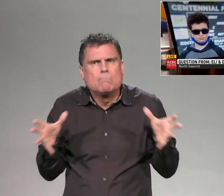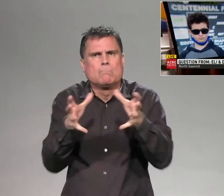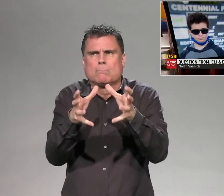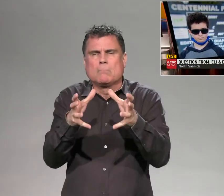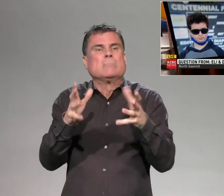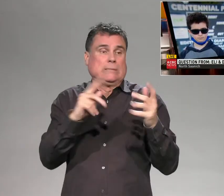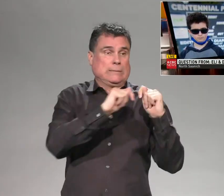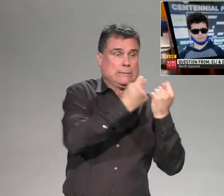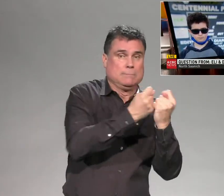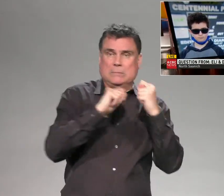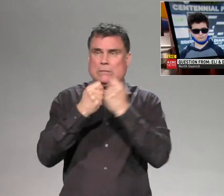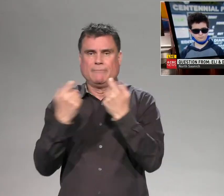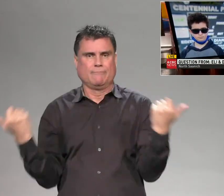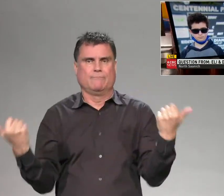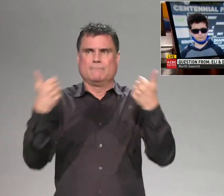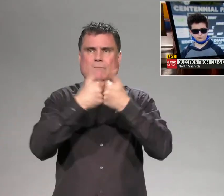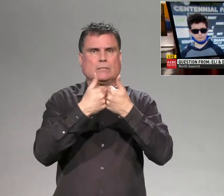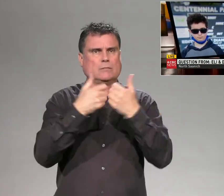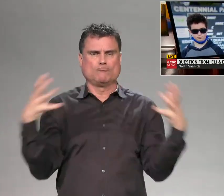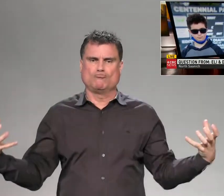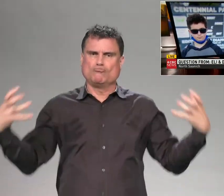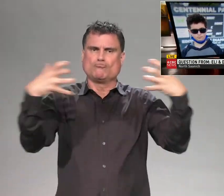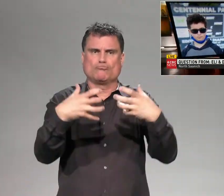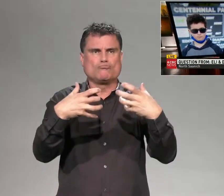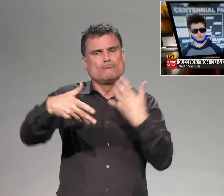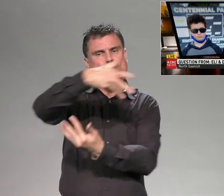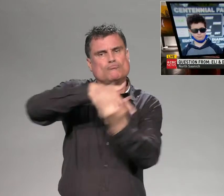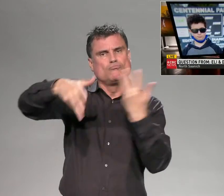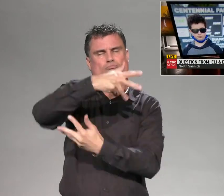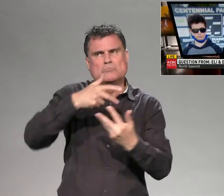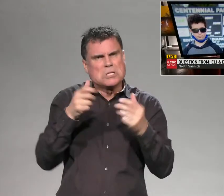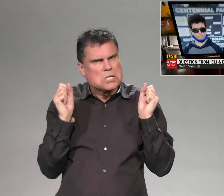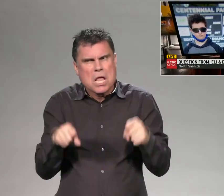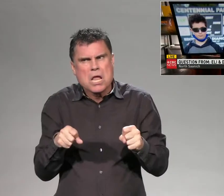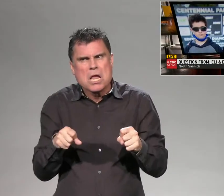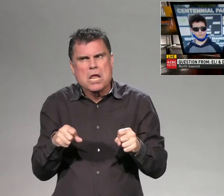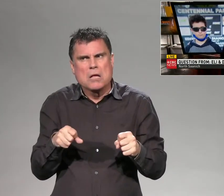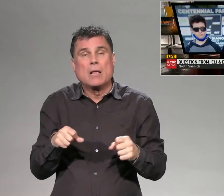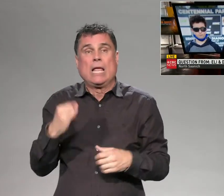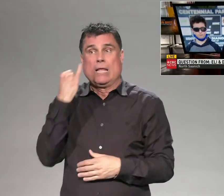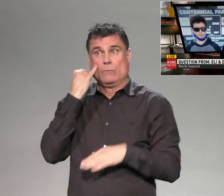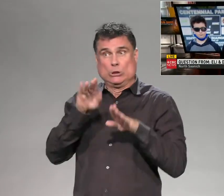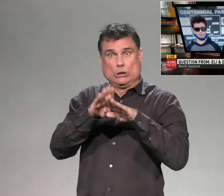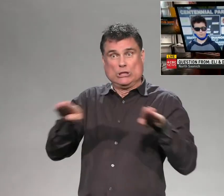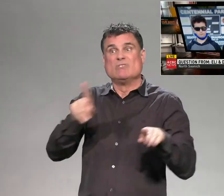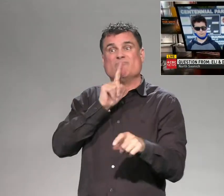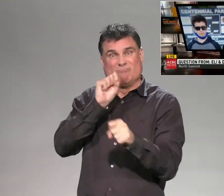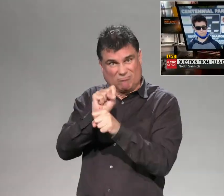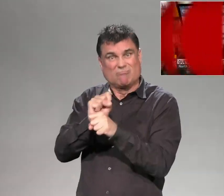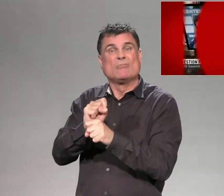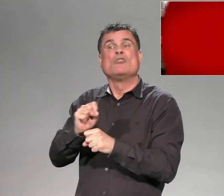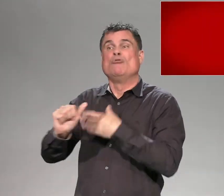not part of the Phase 4 clinical vaccine rollout?